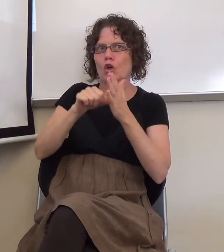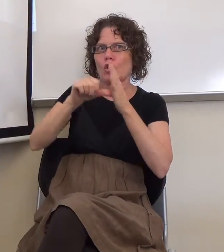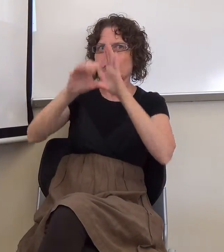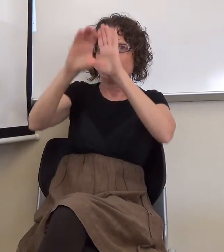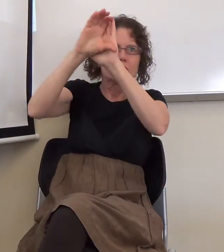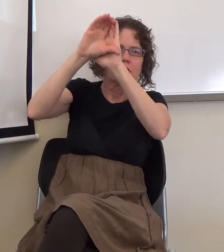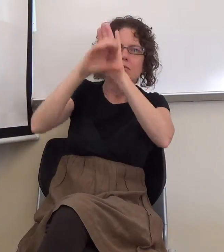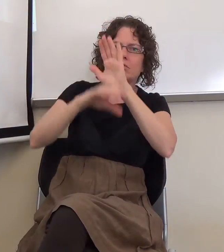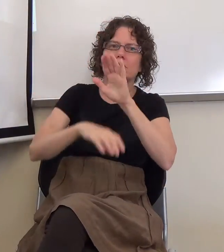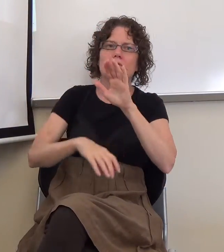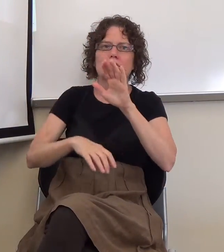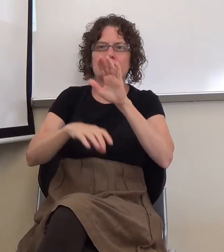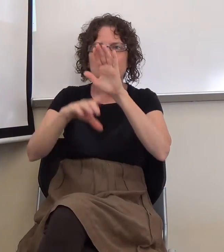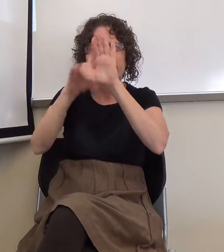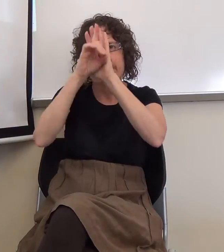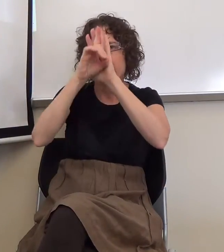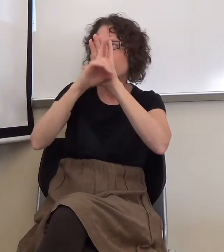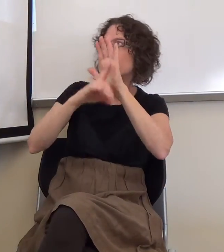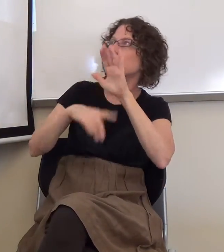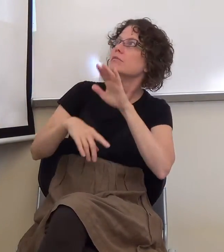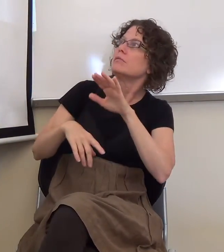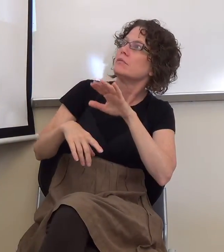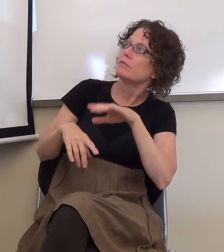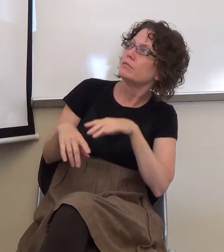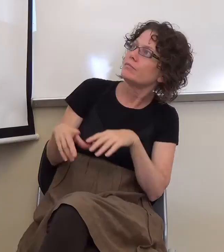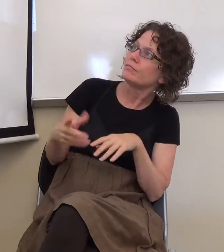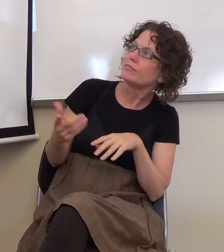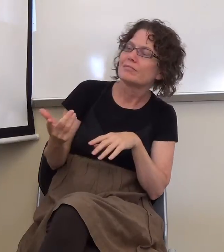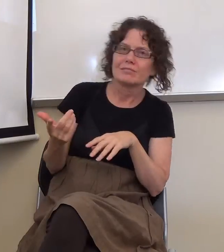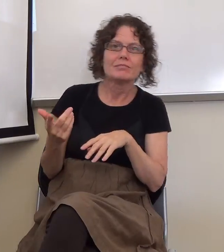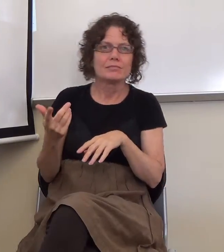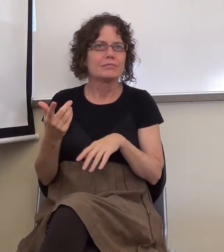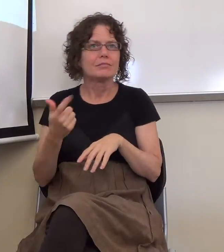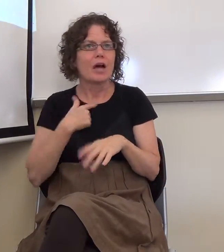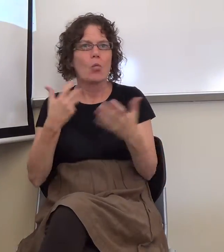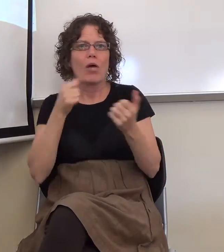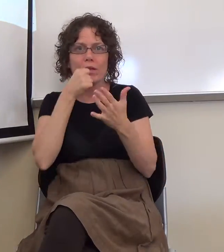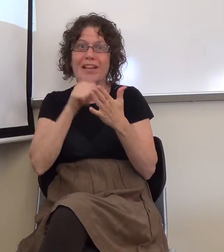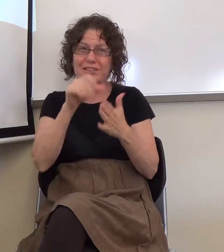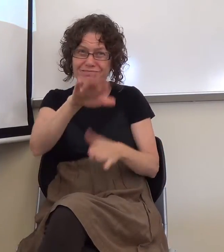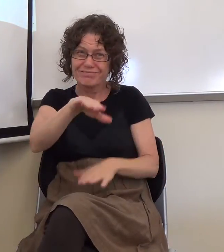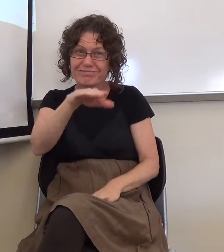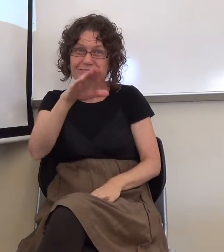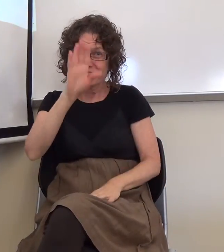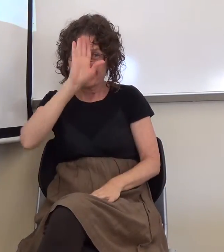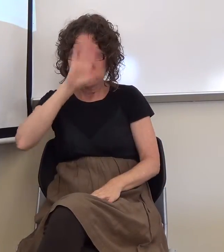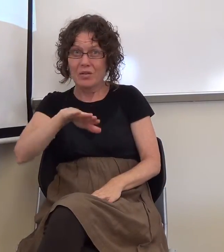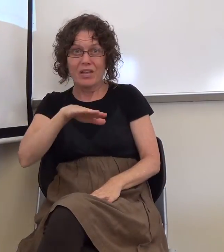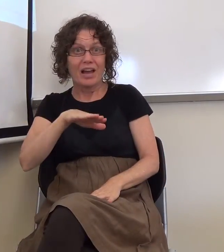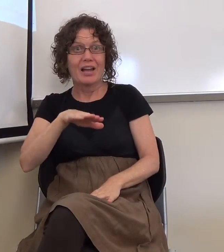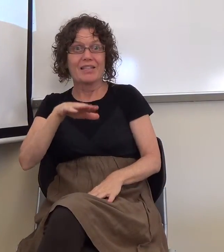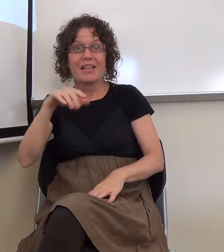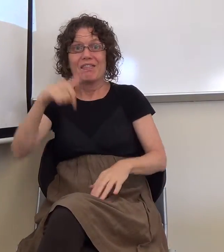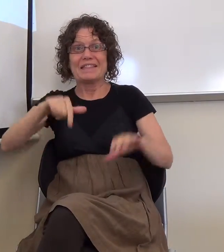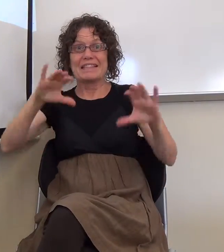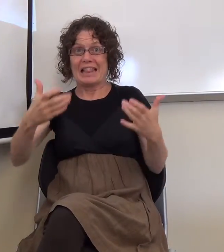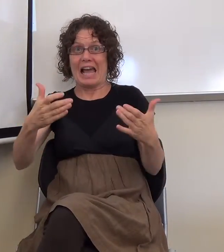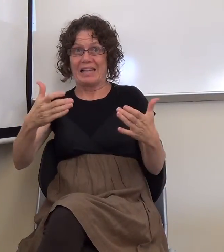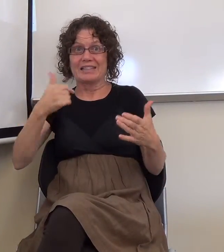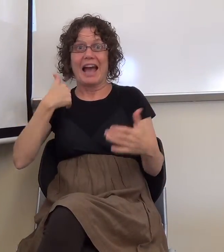you to write the letter. No, yeah. Well, like I said, I have 75 people in this class across